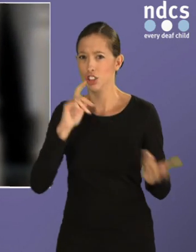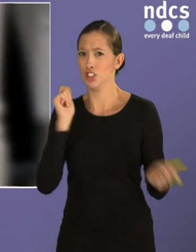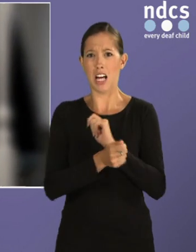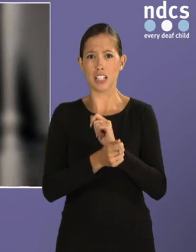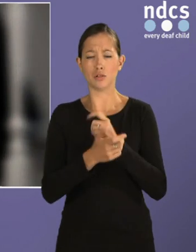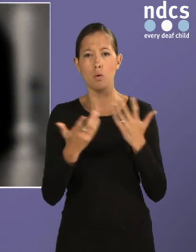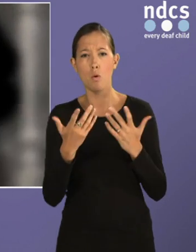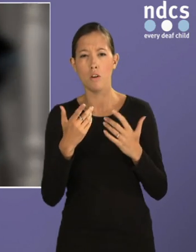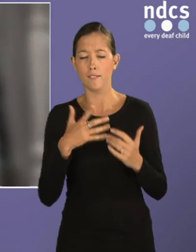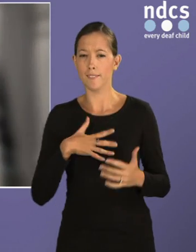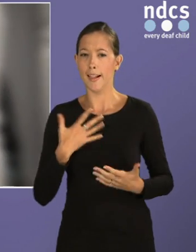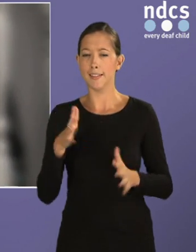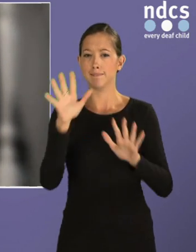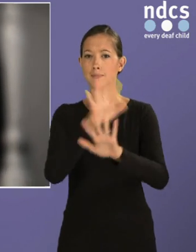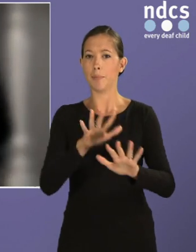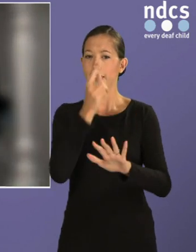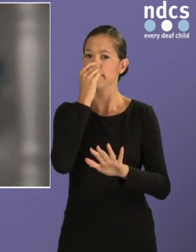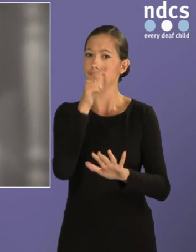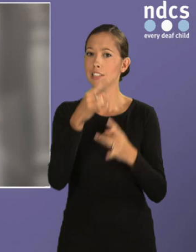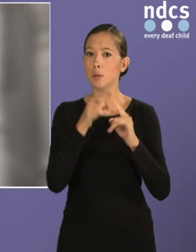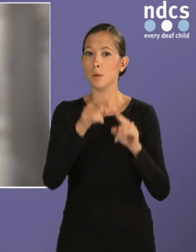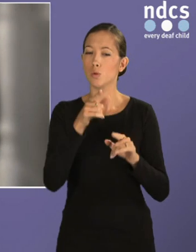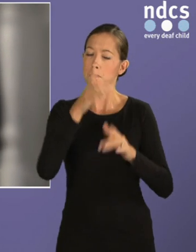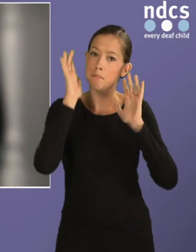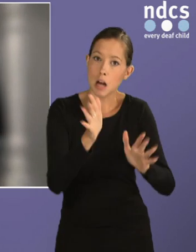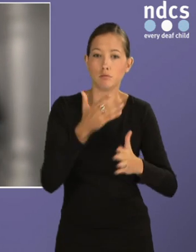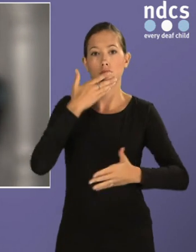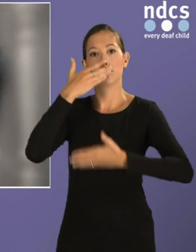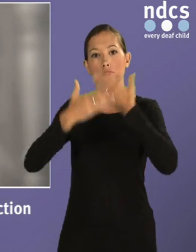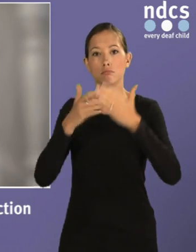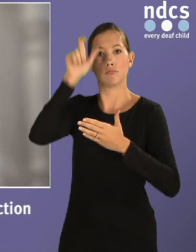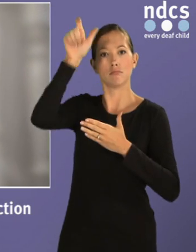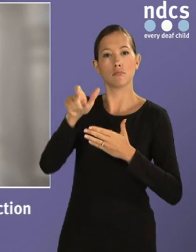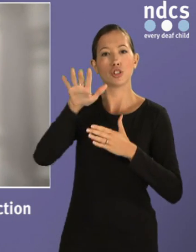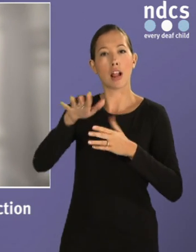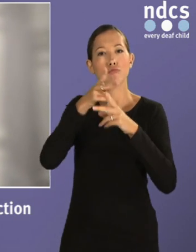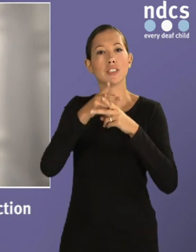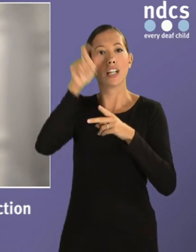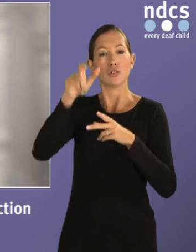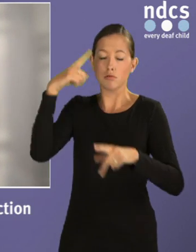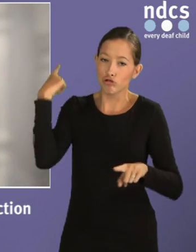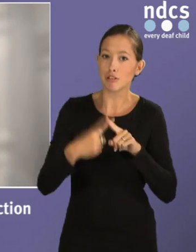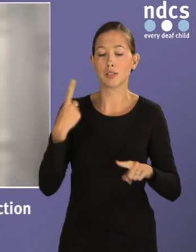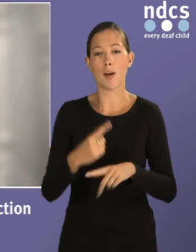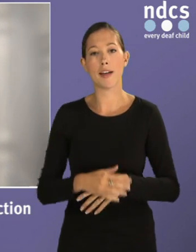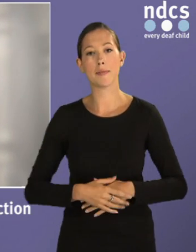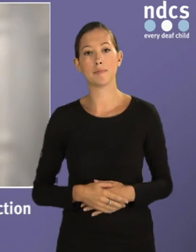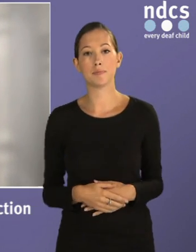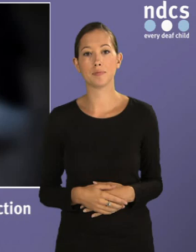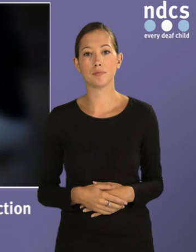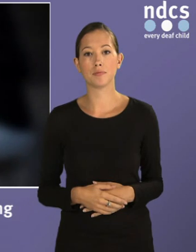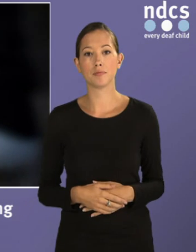or instinctive feelings you have about the possibility of sexual abuse must be conveyed to your designated child protection person